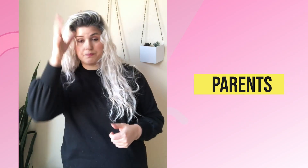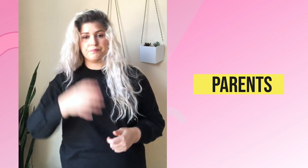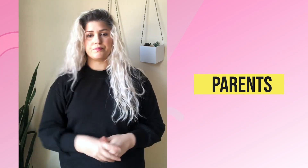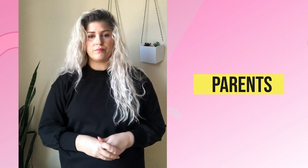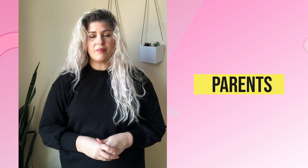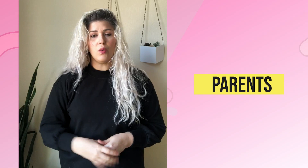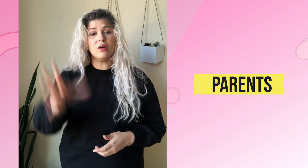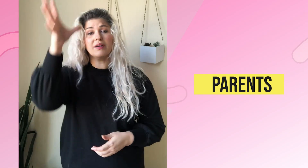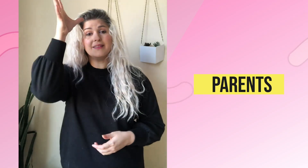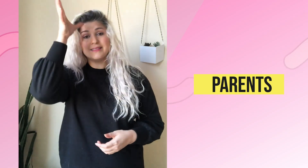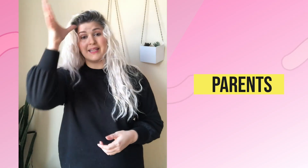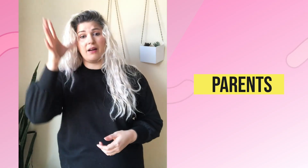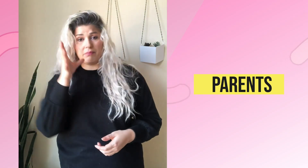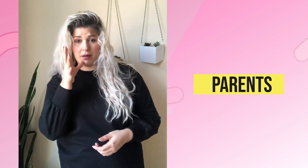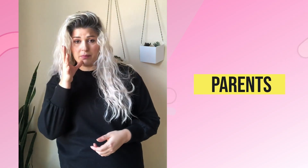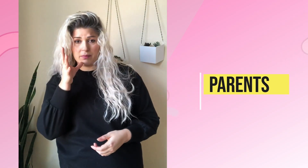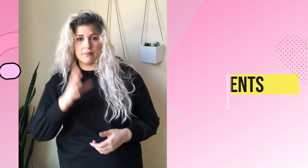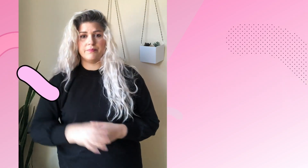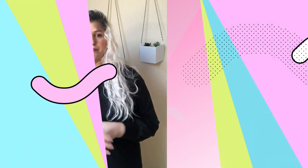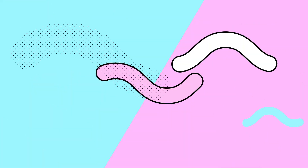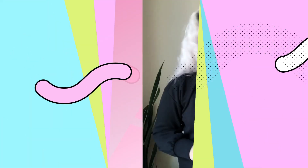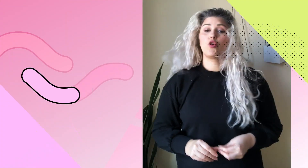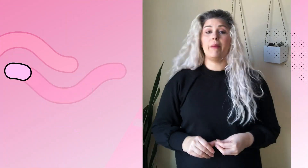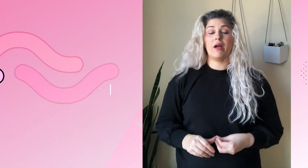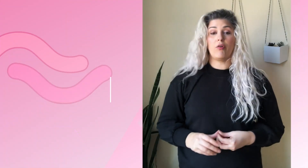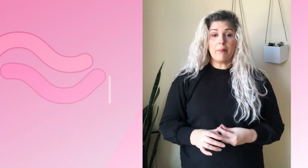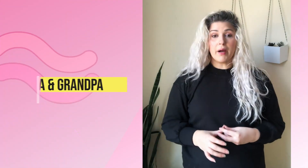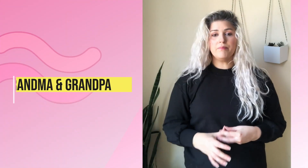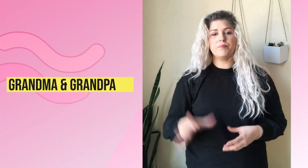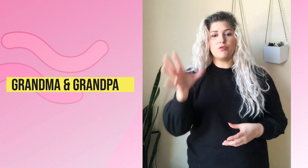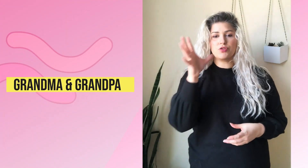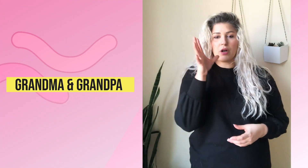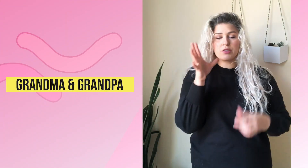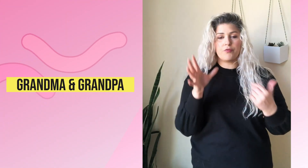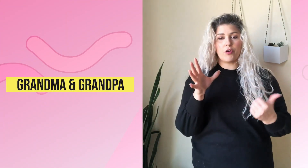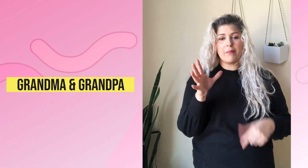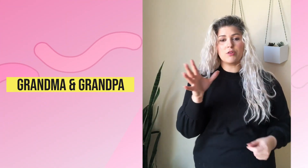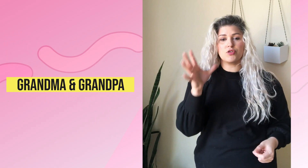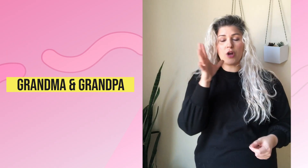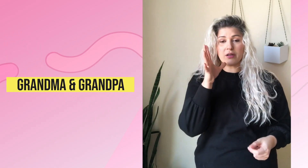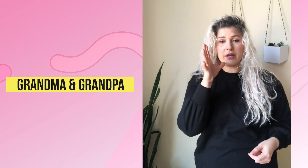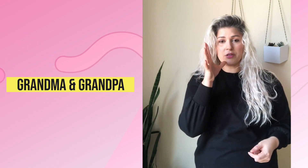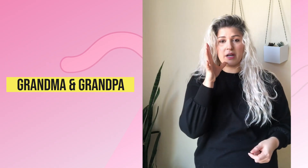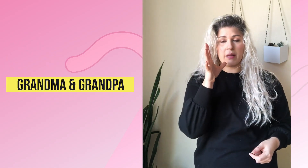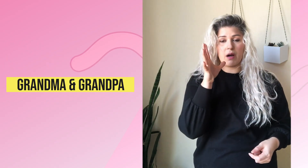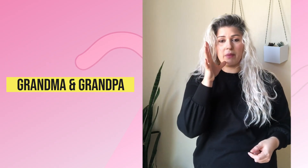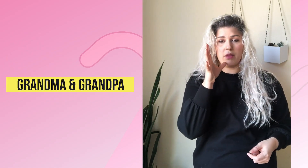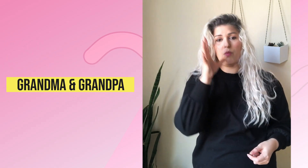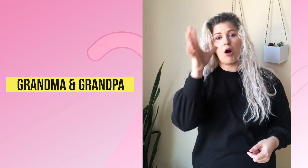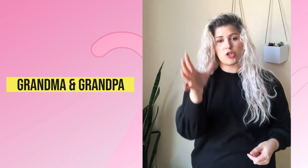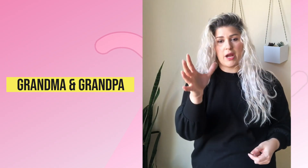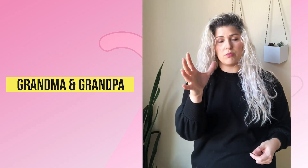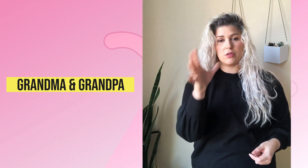dad, or dad, mom. Grandma and grandpa, you start, so for grandma, you start like you're signing mom